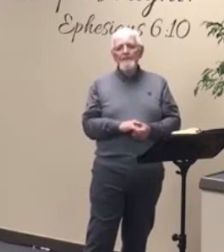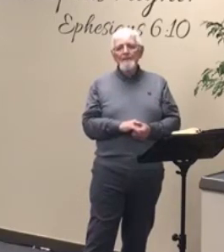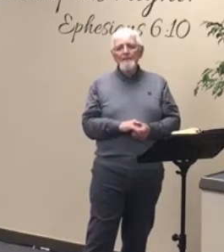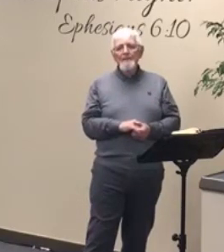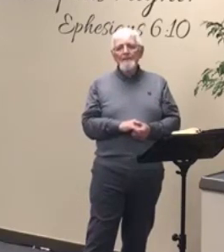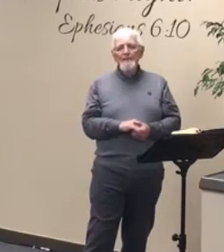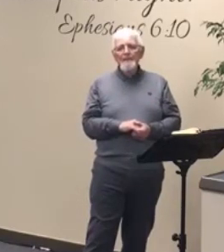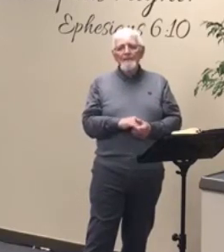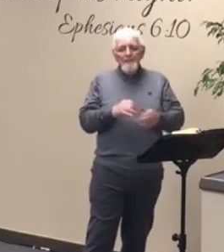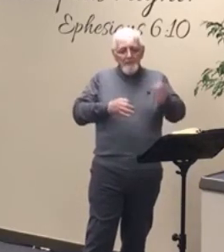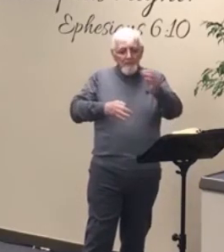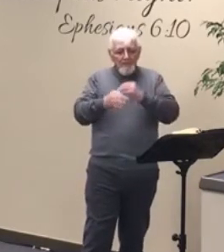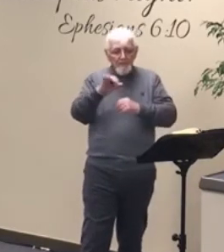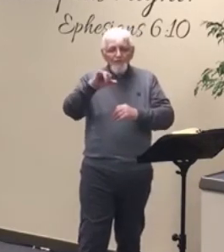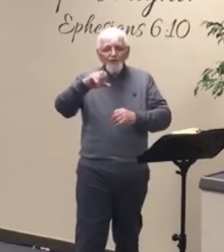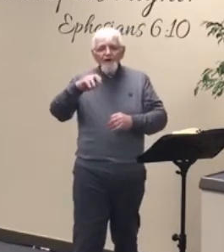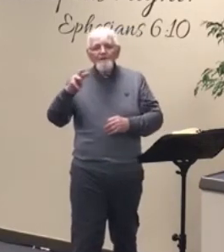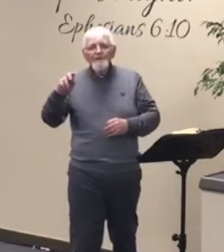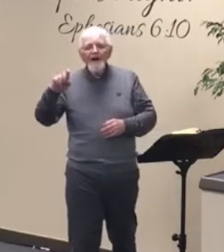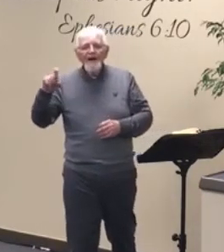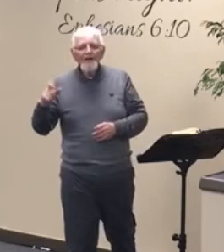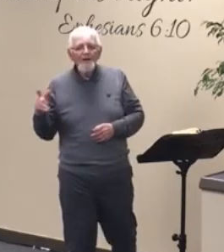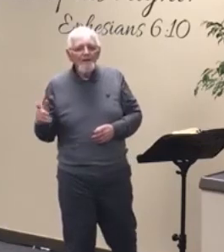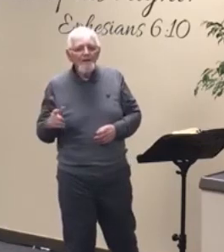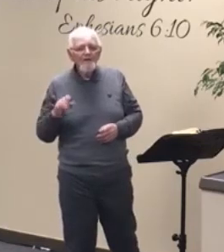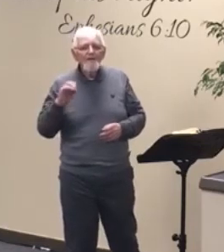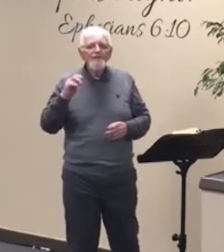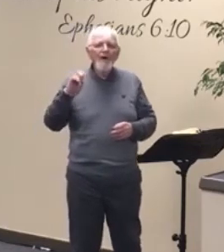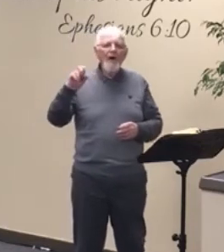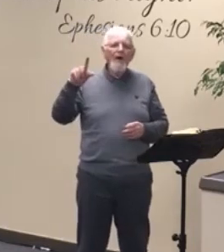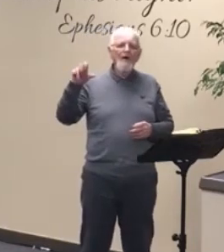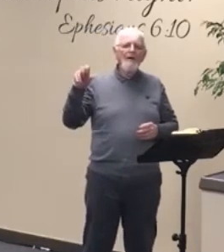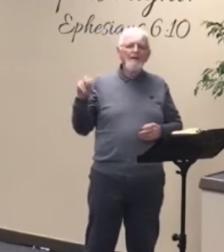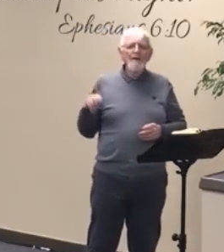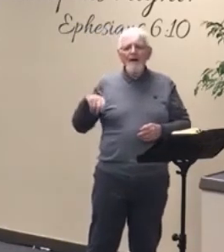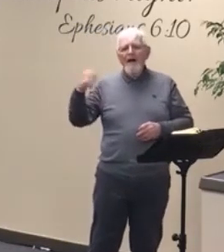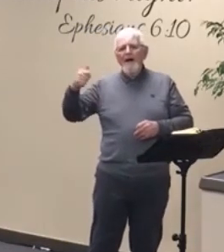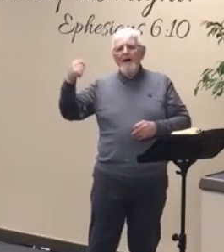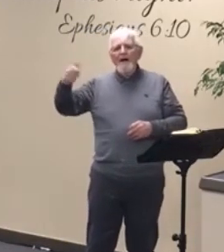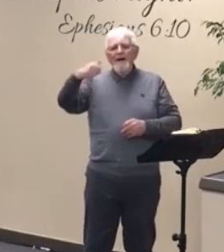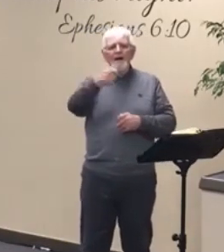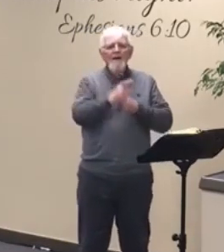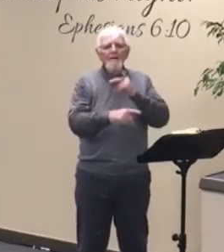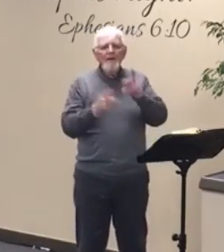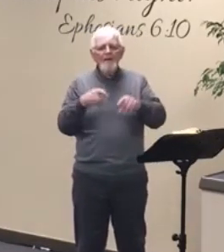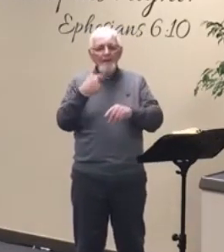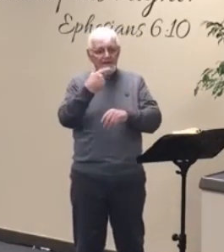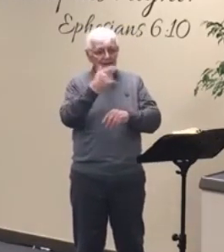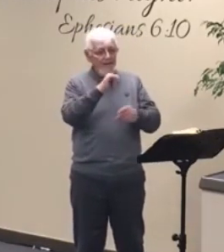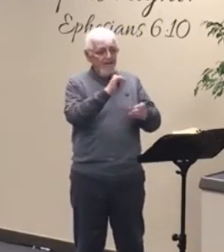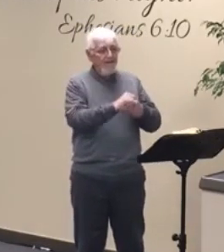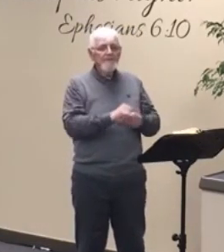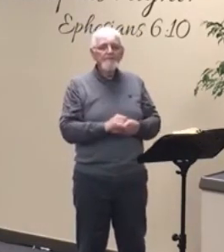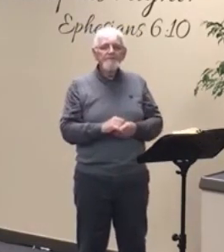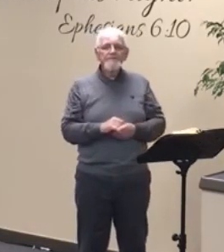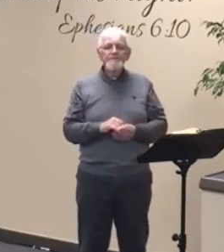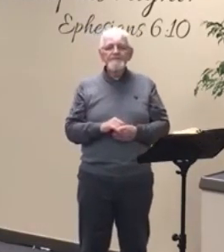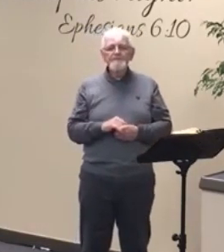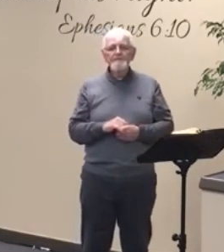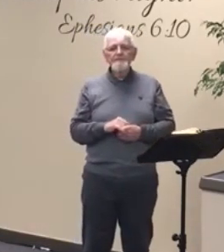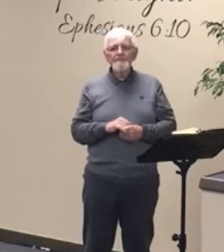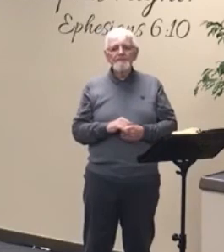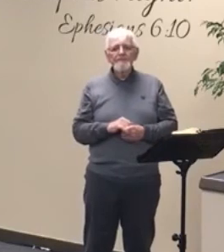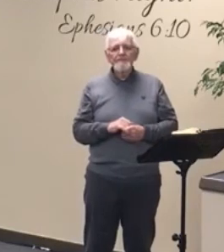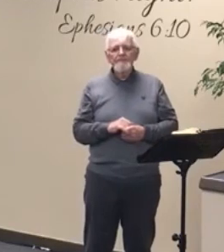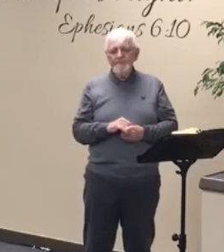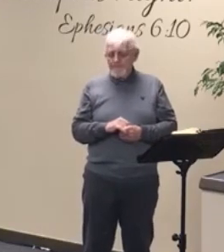I don't care if John Maxwell says it, or Joel Osteen, or Rick Warren, or any of the guys that I love to kick from time to time.